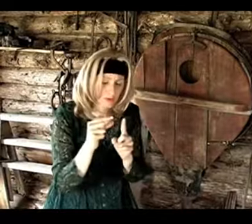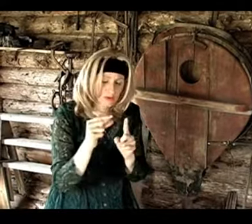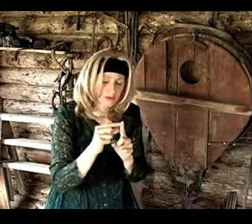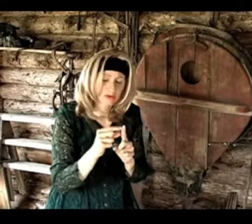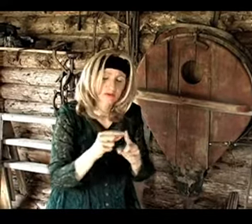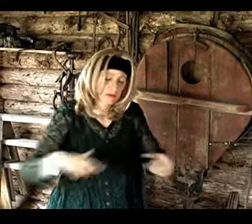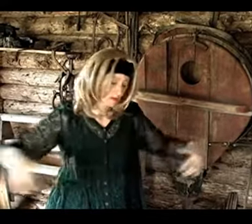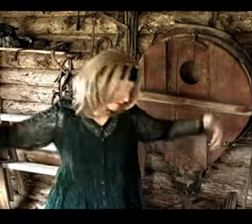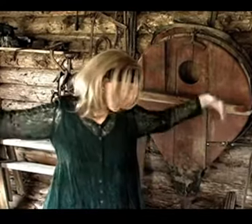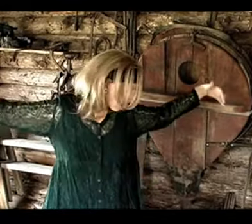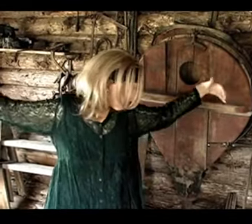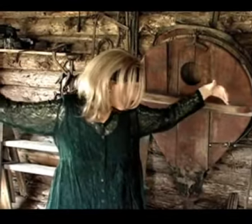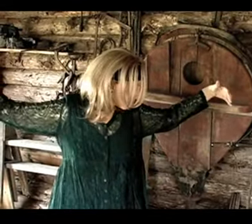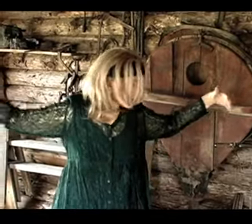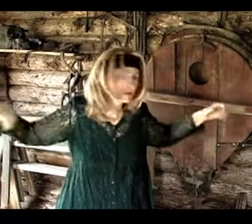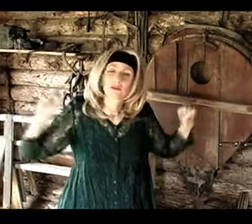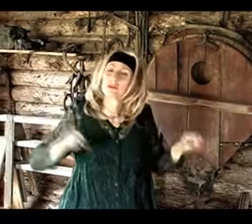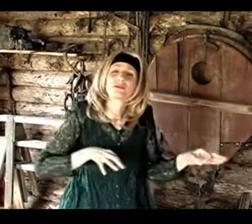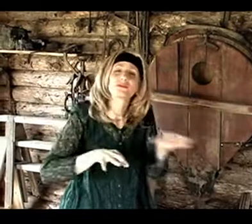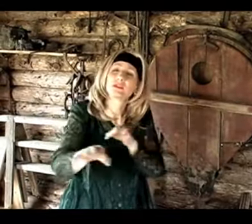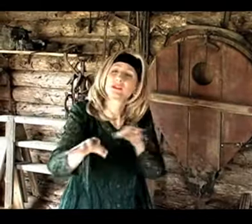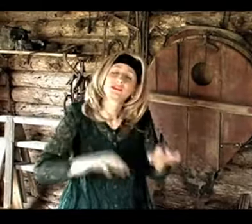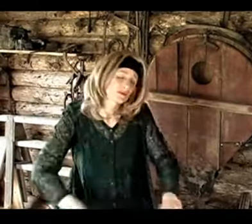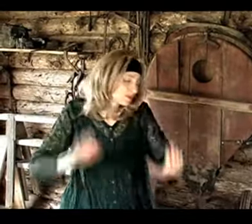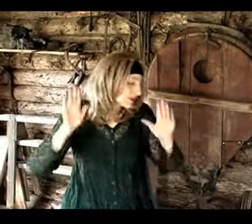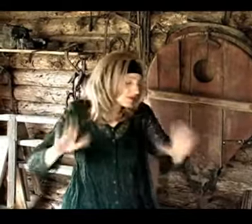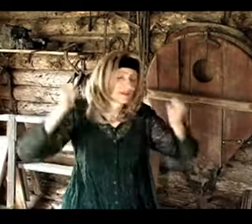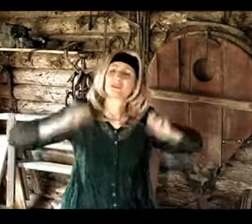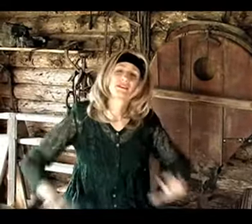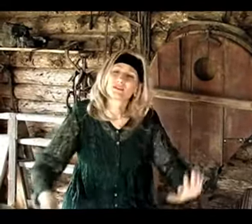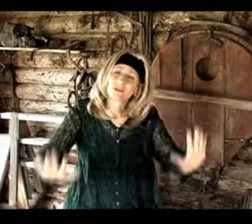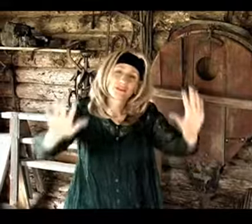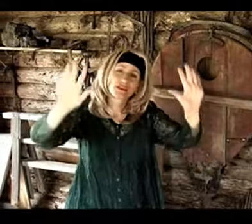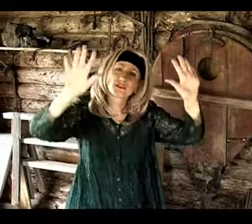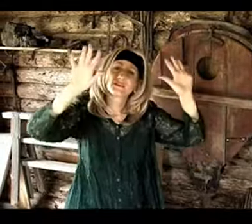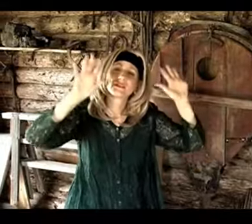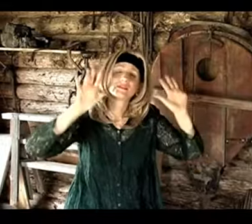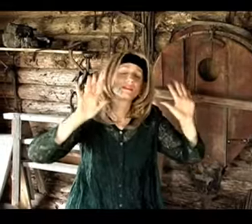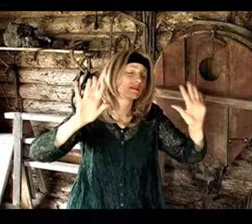words could describe such a great sacrifice.